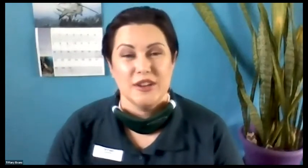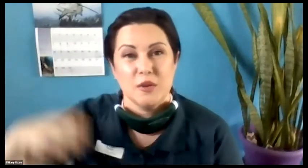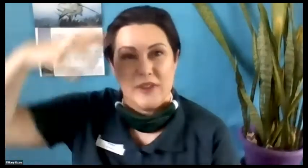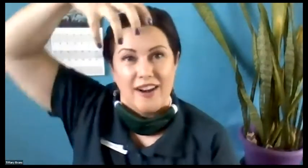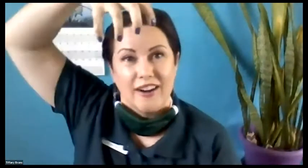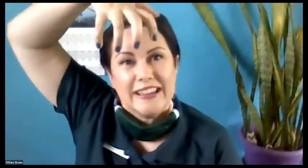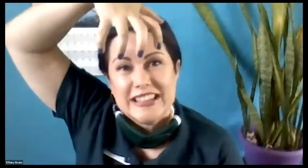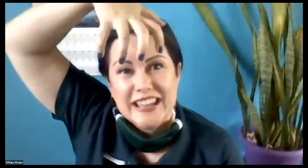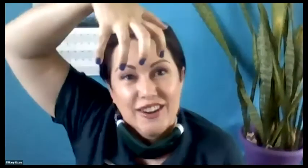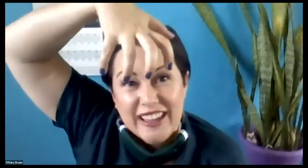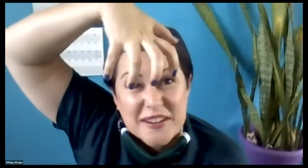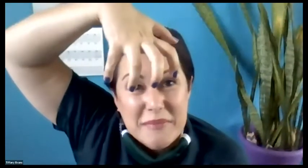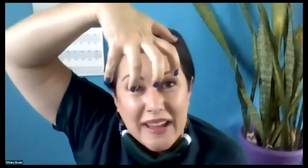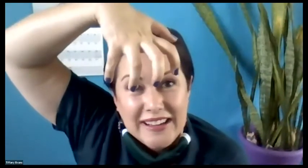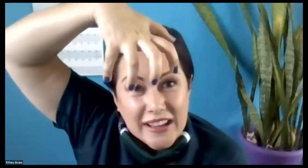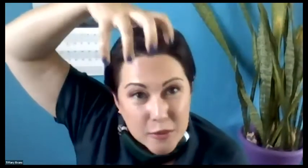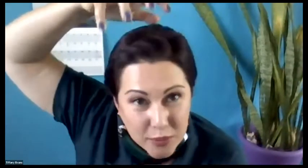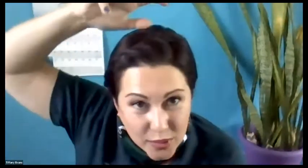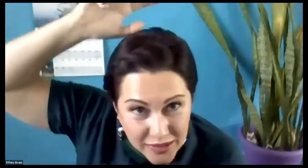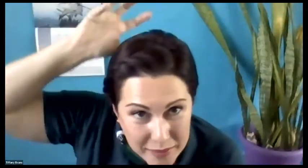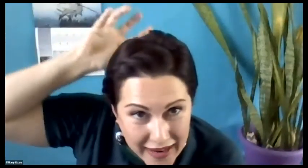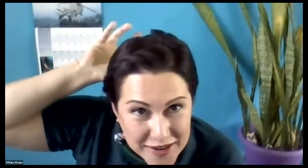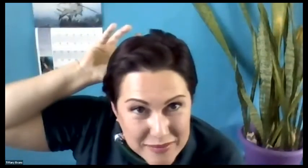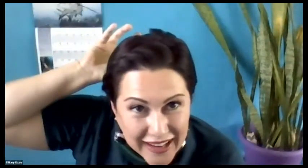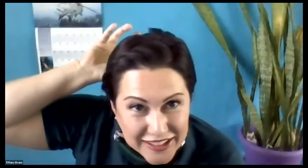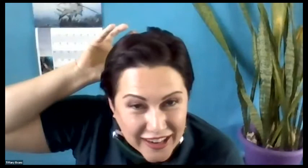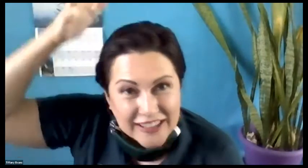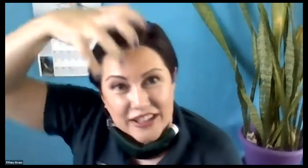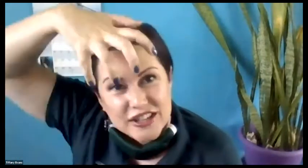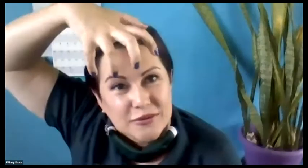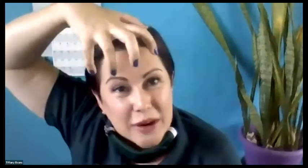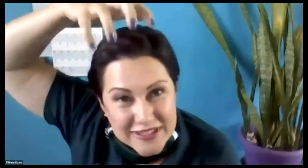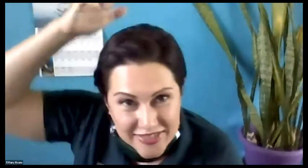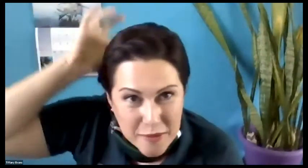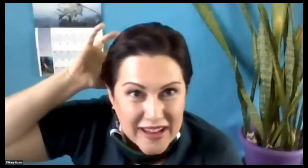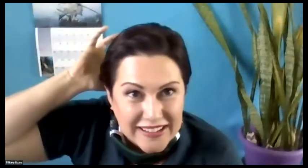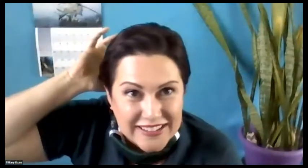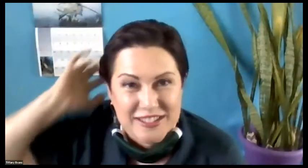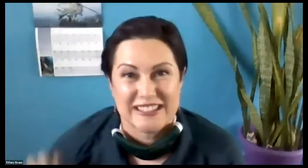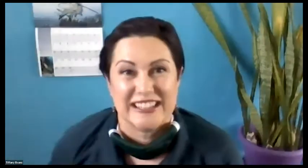had our hand here like a mane, and then we pull it back behind our head to represent that mane. So that's